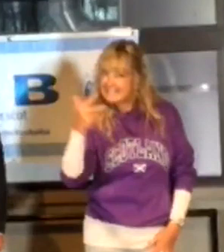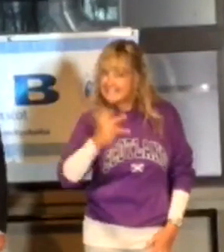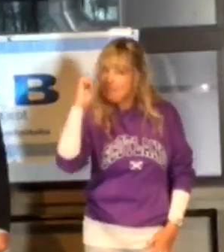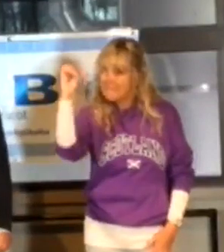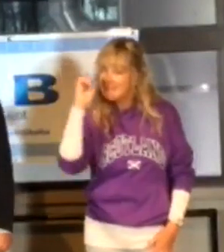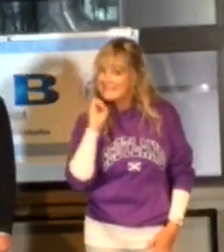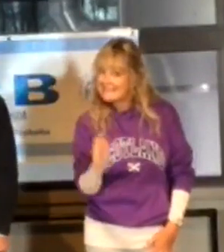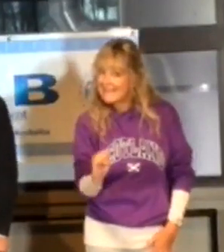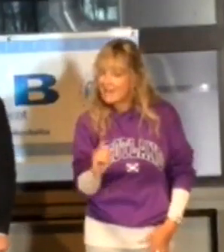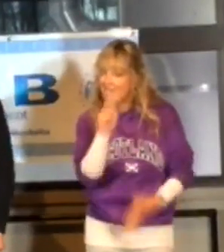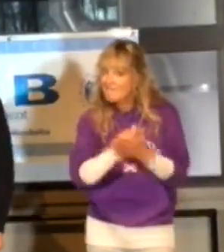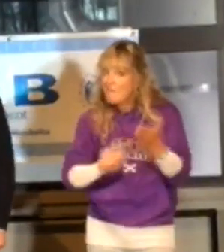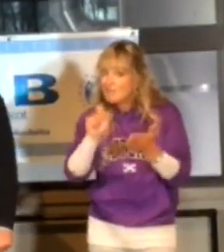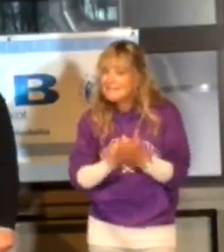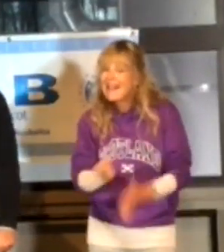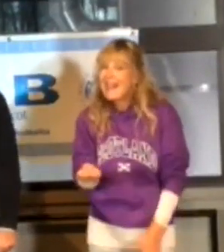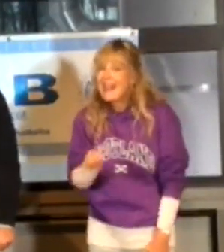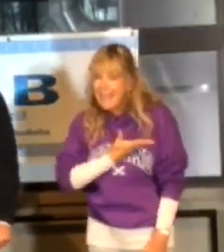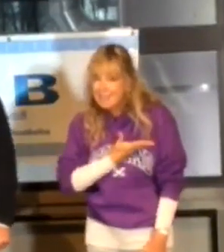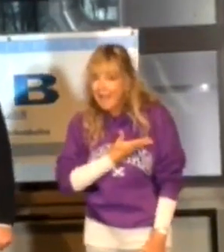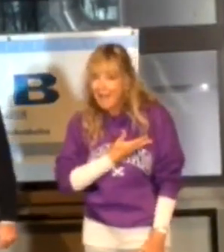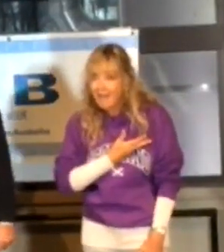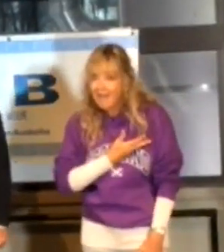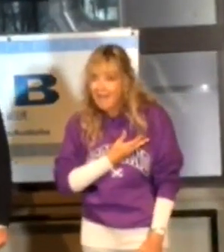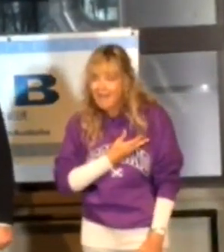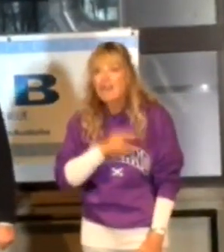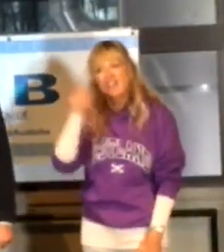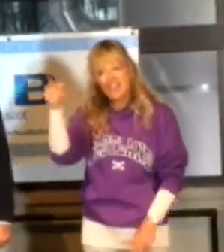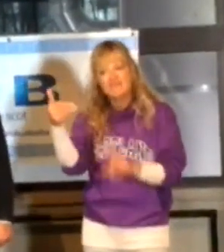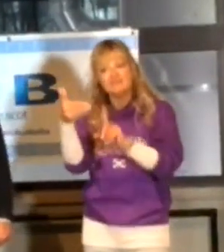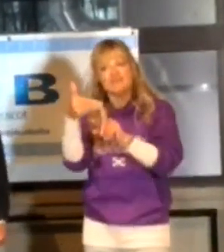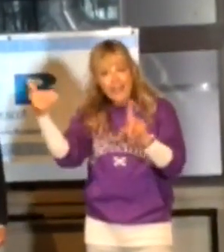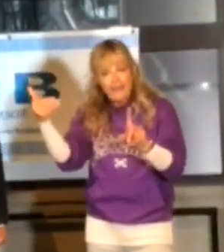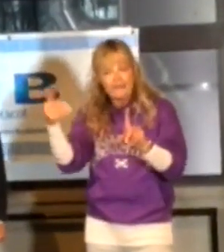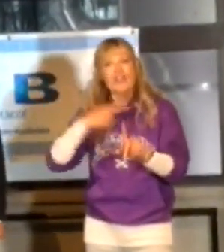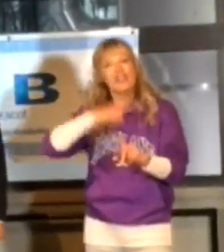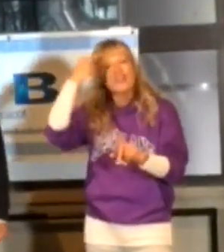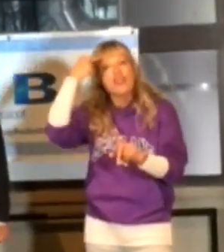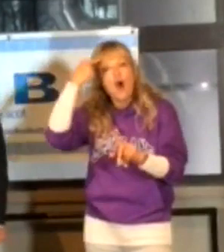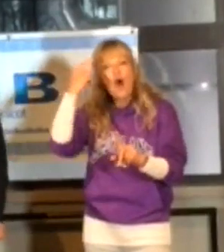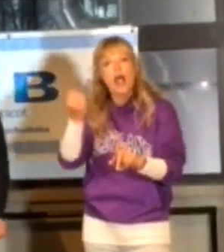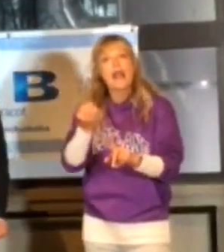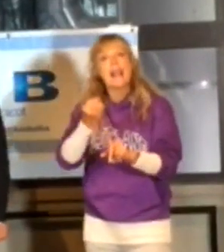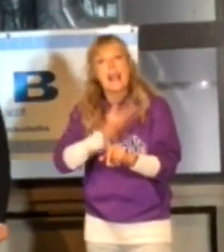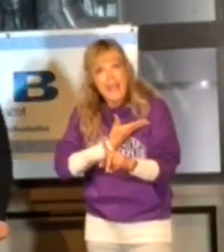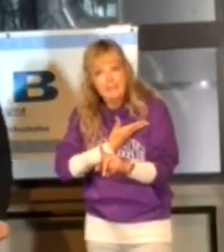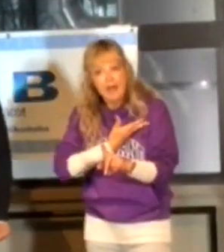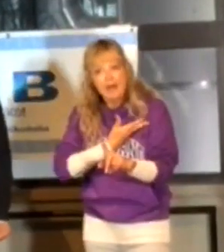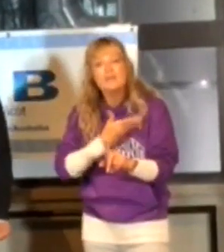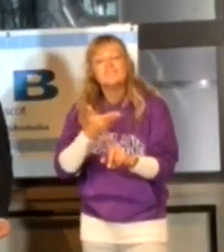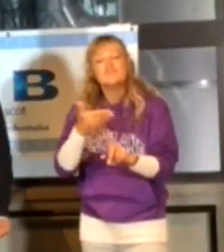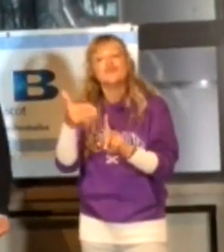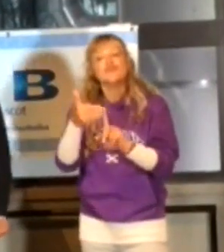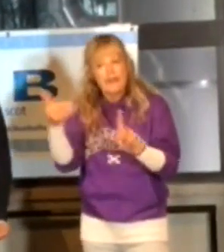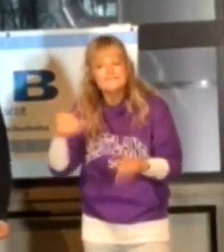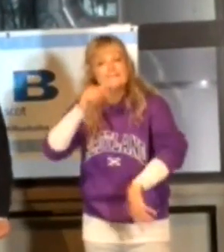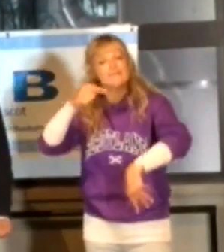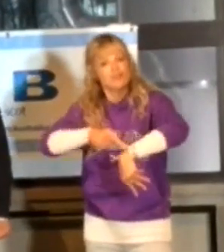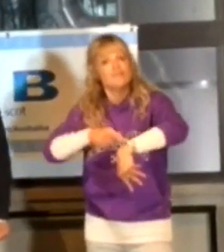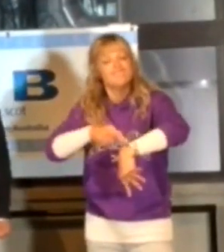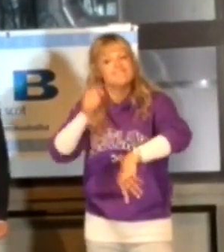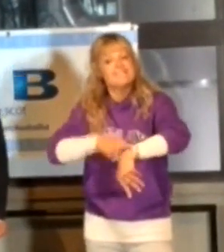Scotland voted Labour in the recognition that Labour was recognising it was